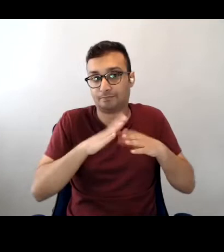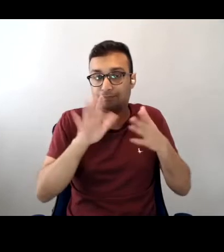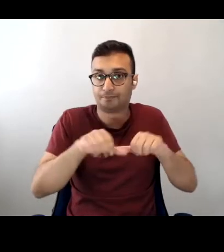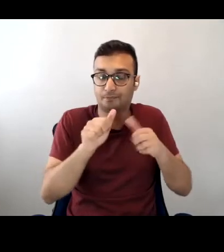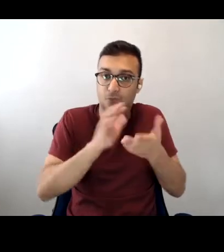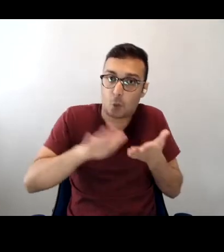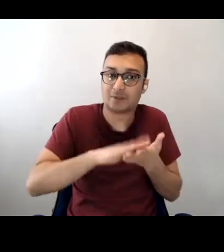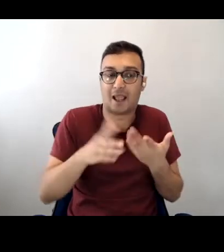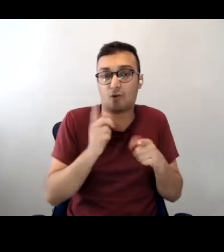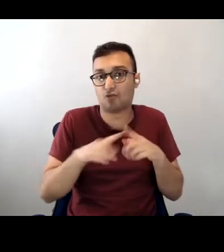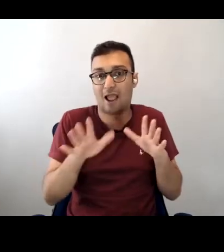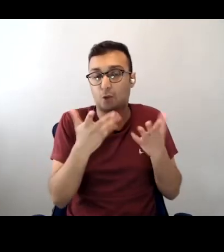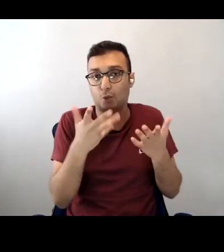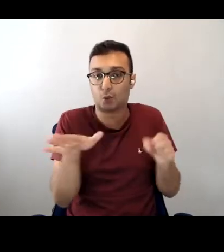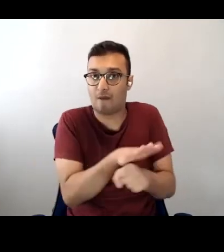quality